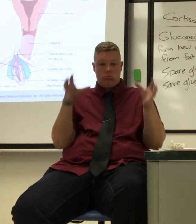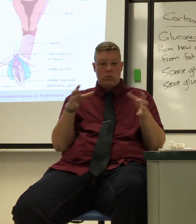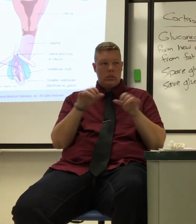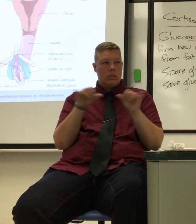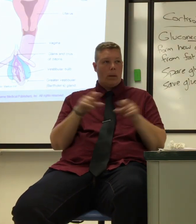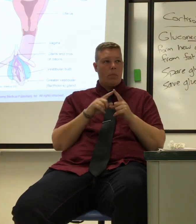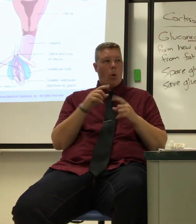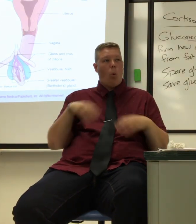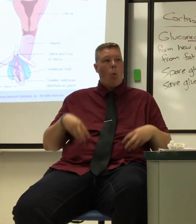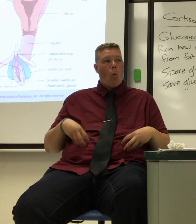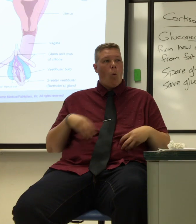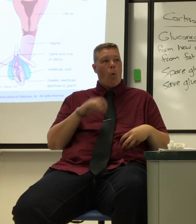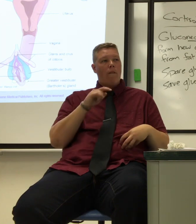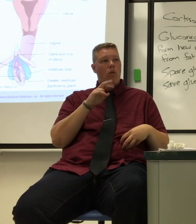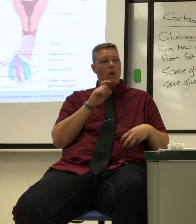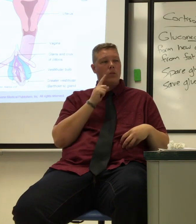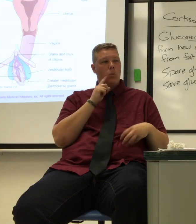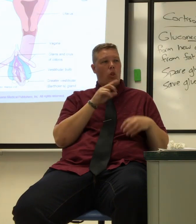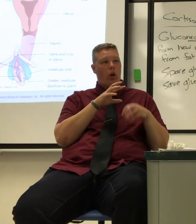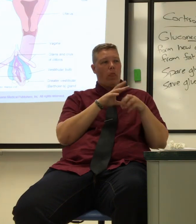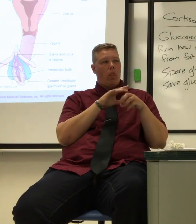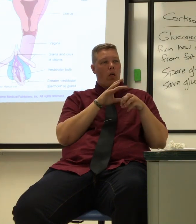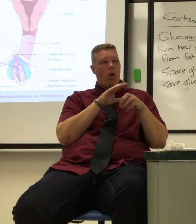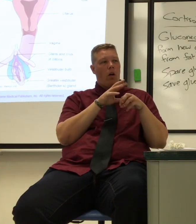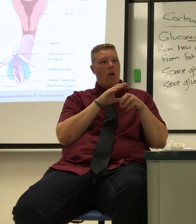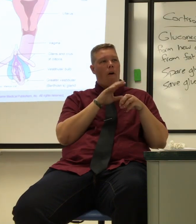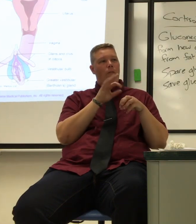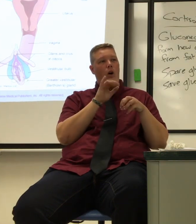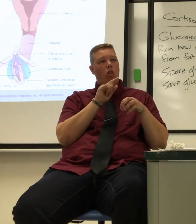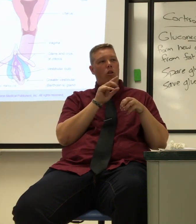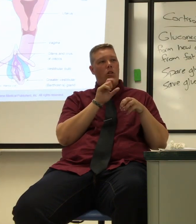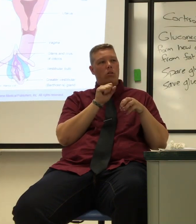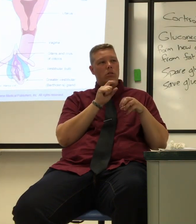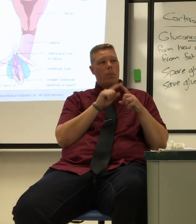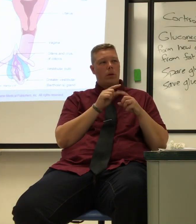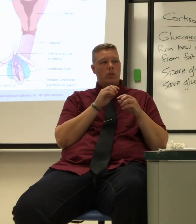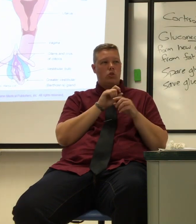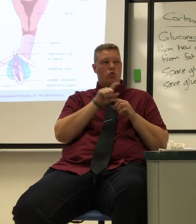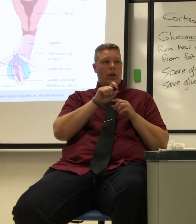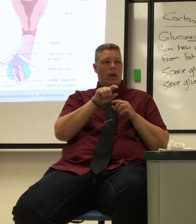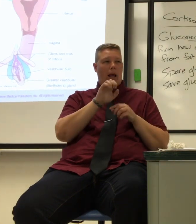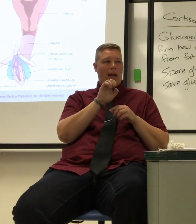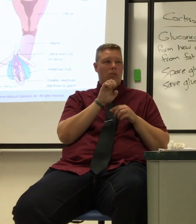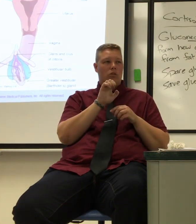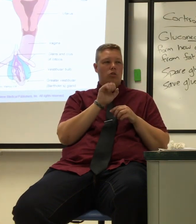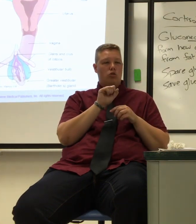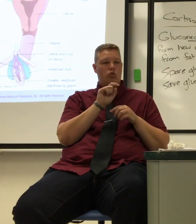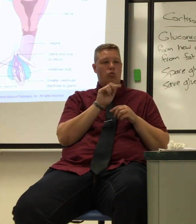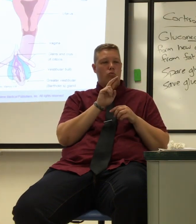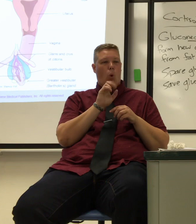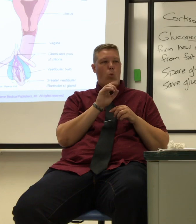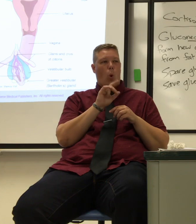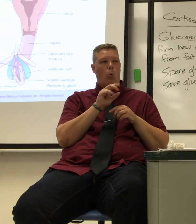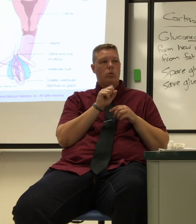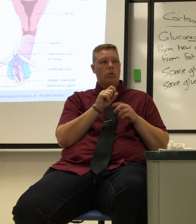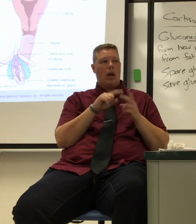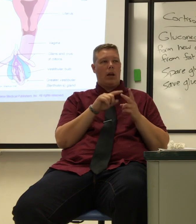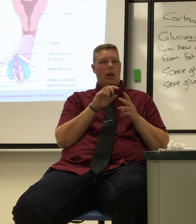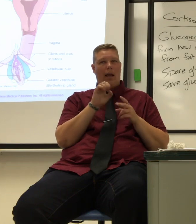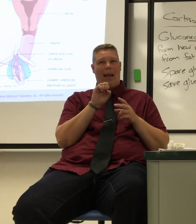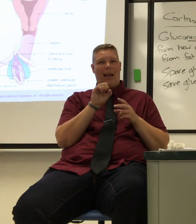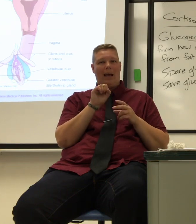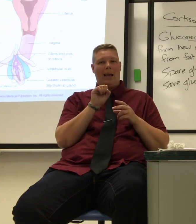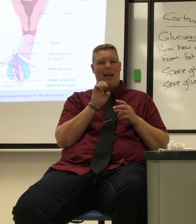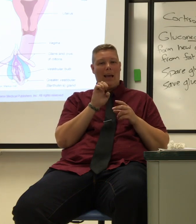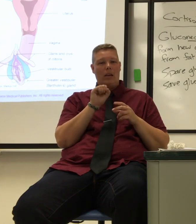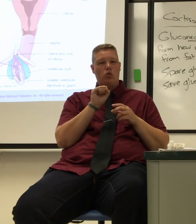look at the follicles inside there that secrete the estrogens and estradiols. Well, those are the estrogen hormones. If